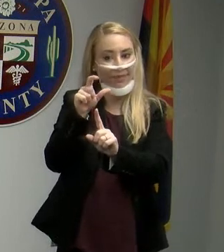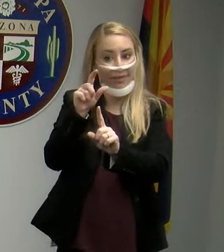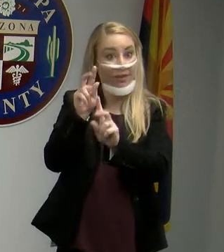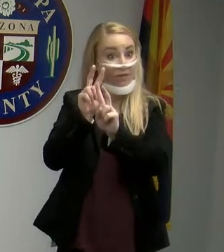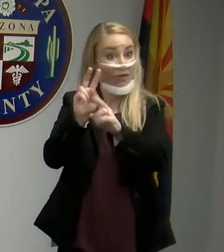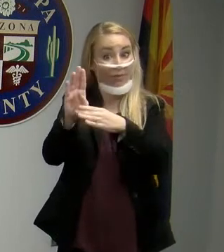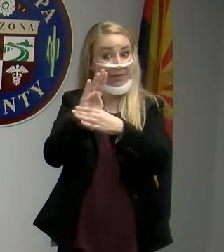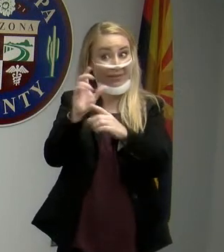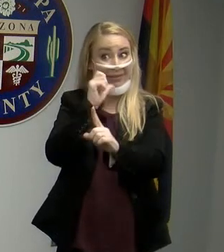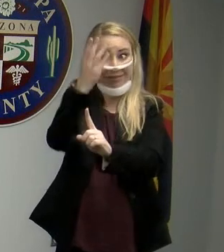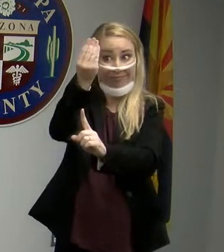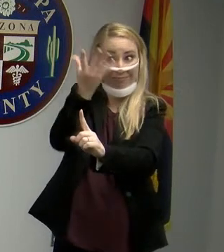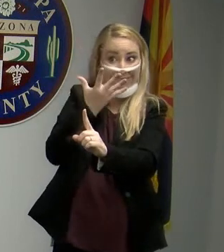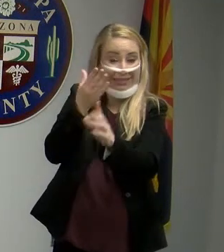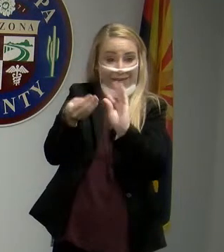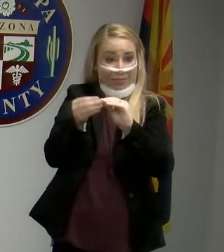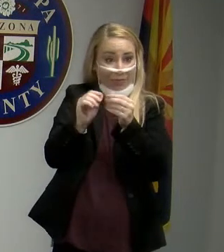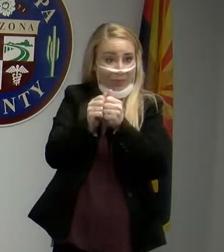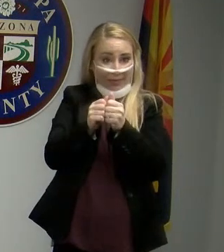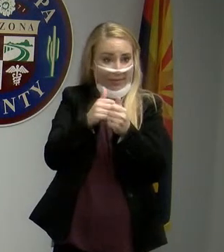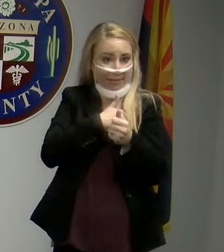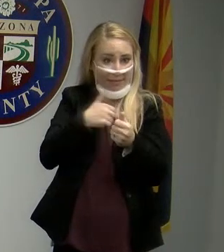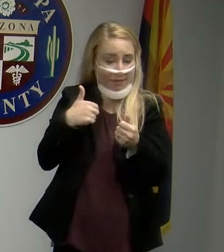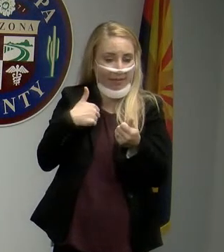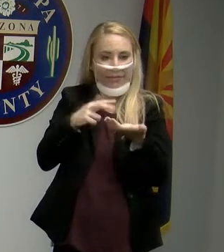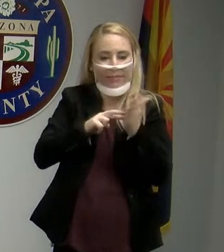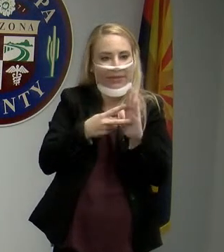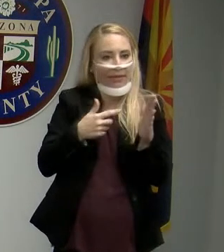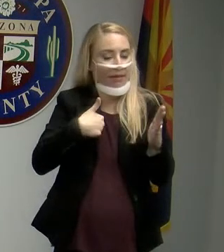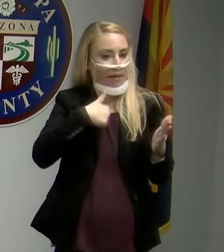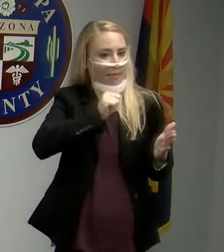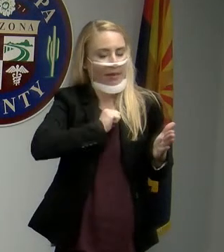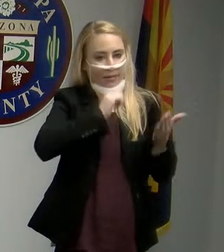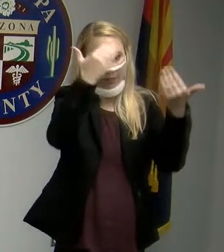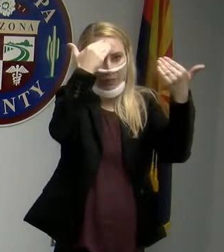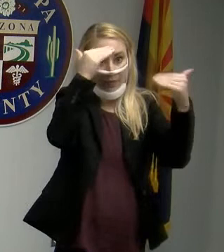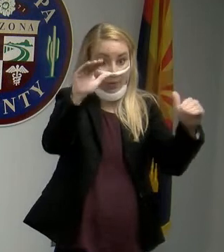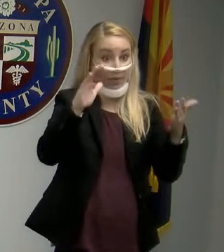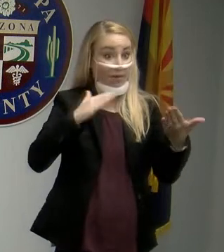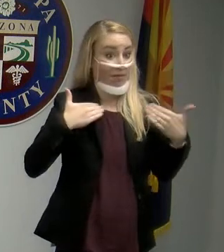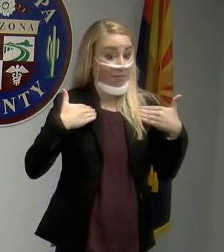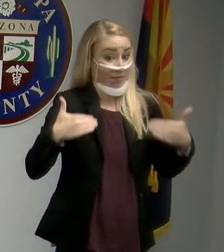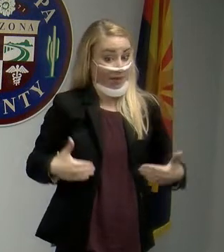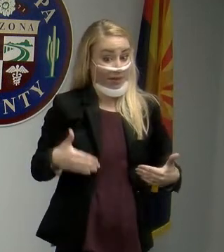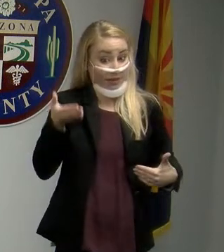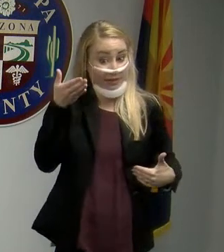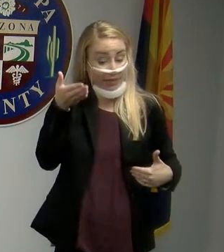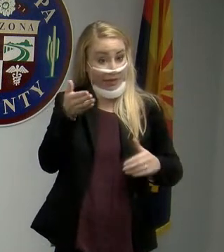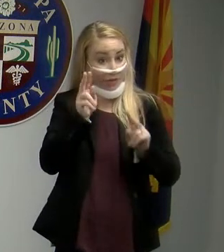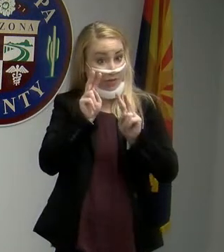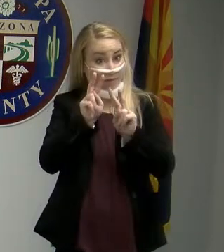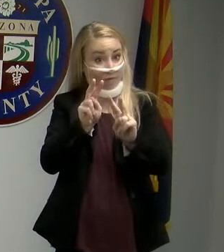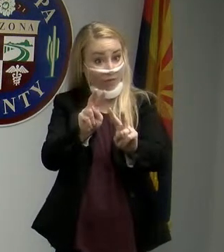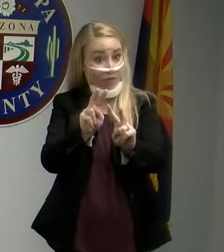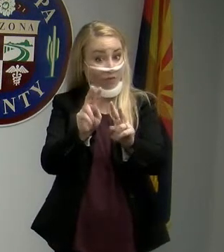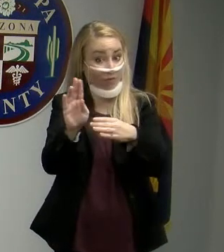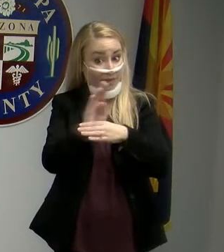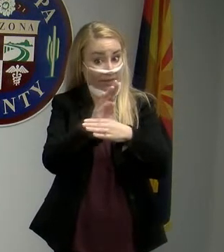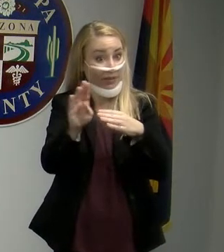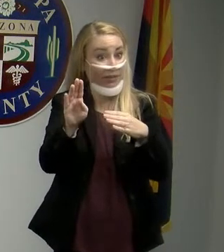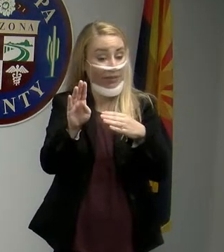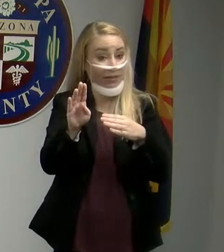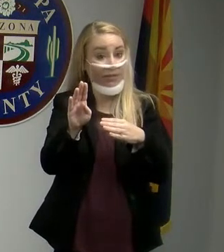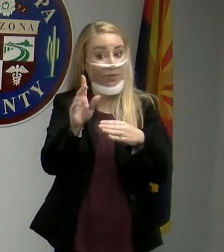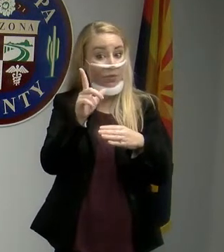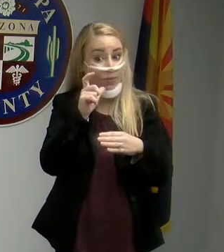homes, I wouldn't be able to share with you or tell you or give you a picture of if a lot of the bodies they have right now are in that